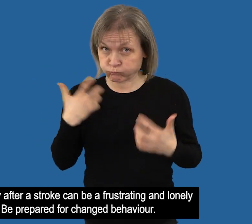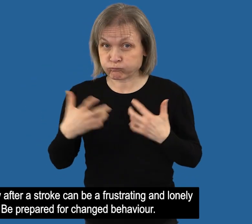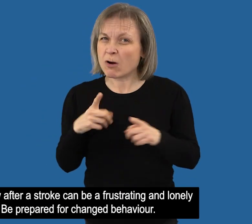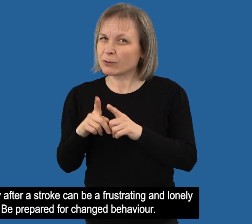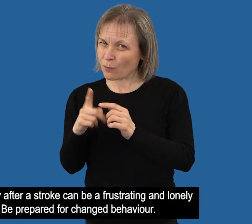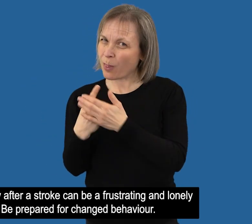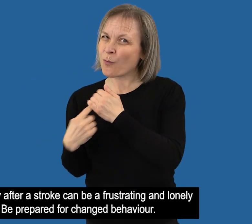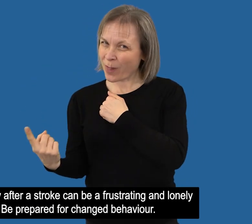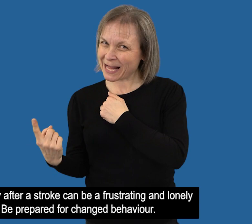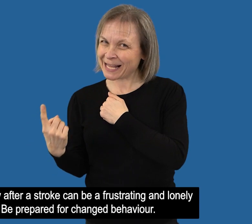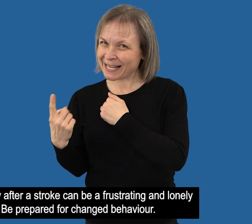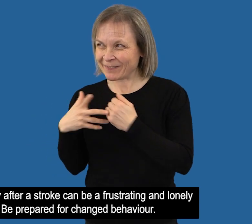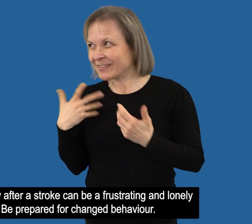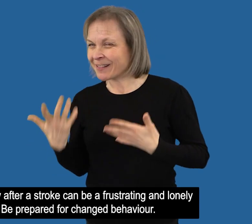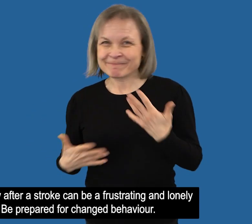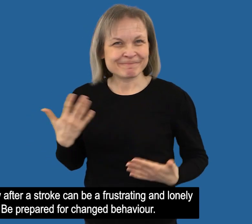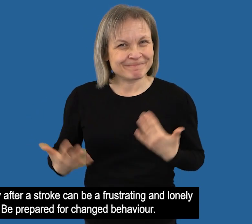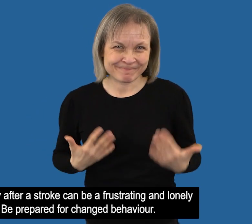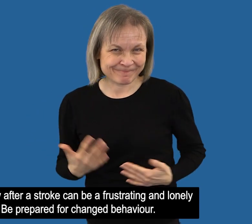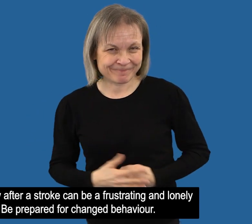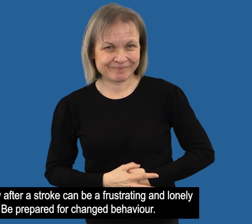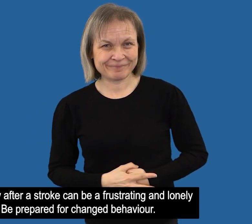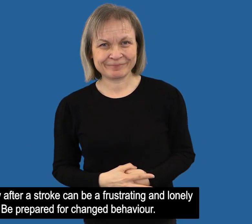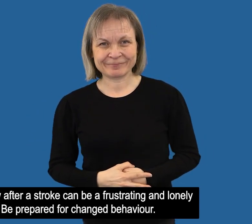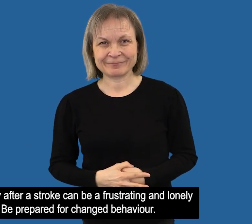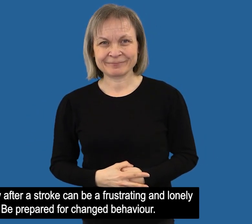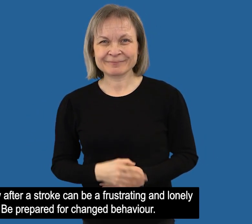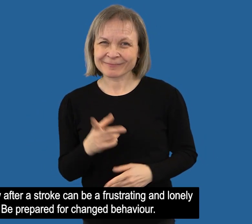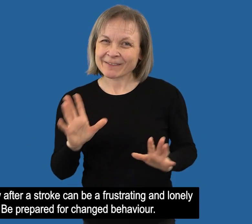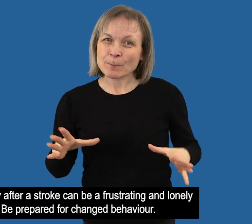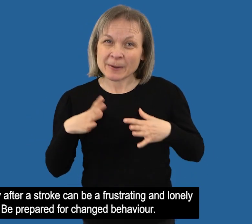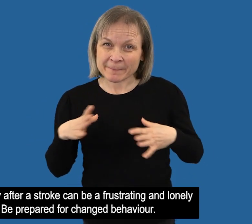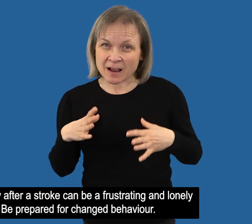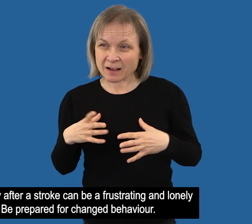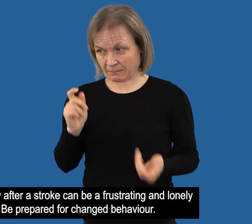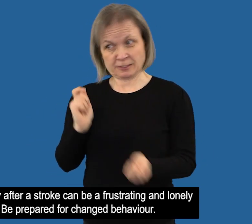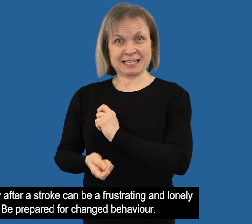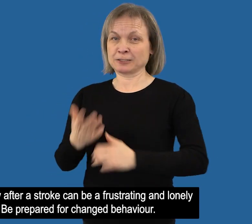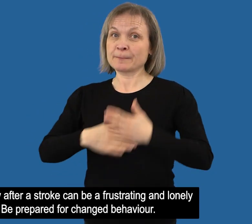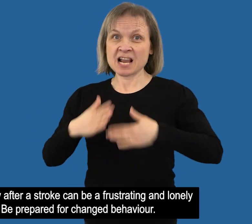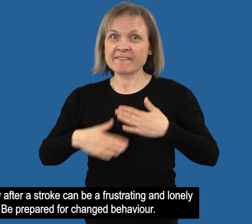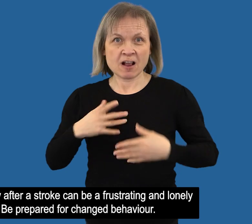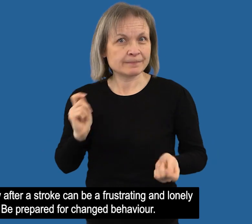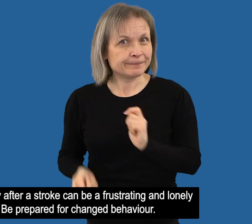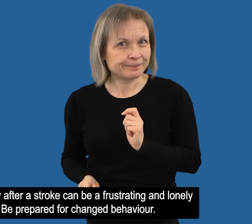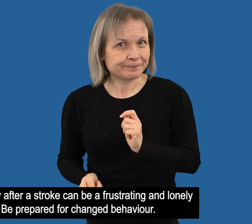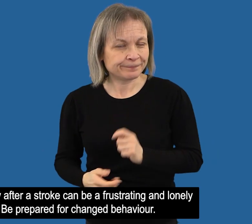Caring for somebody after a stroke can be a frustrating and lonely experience. Be prepared for changed